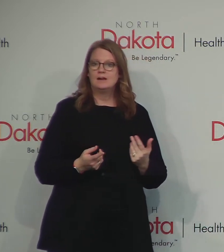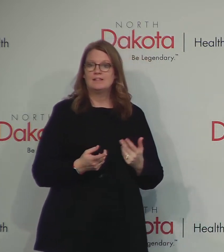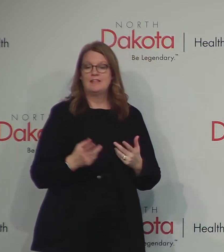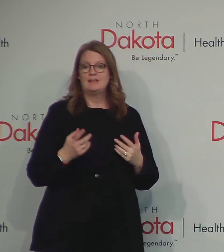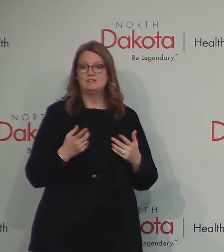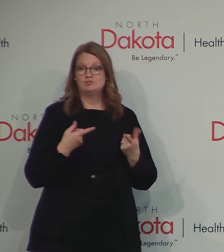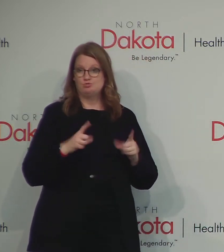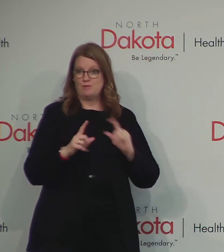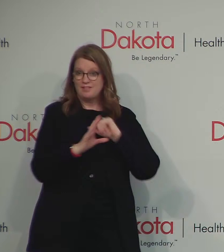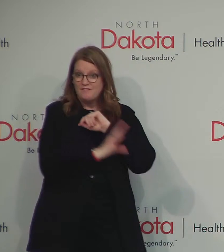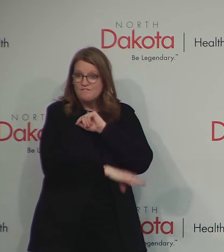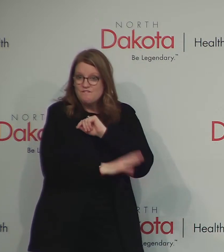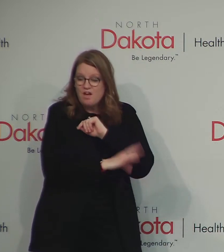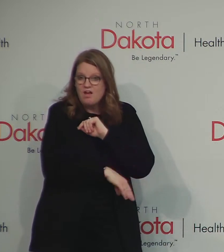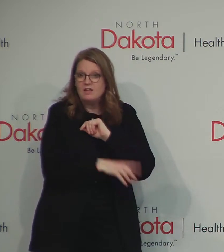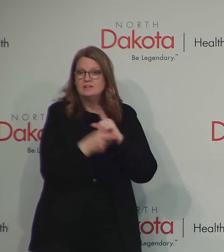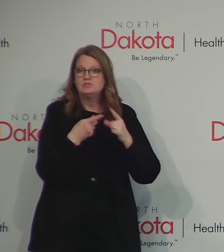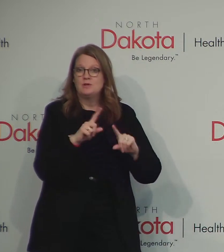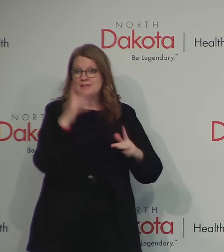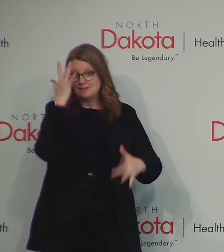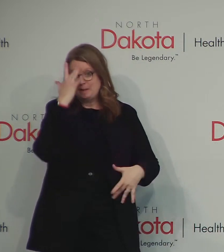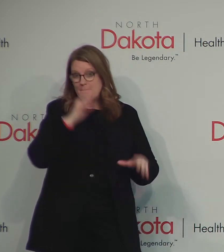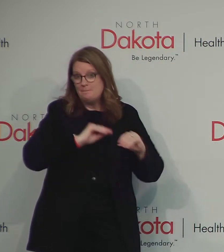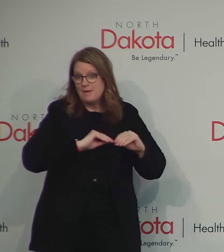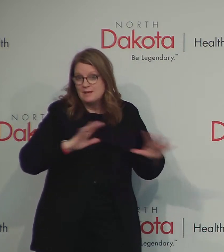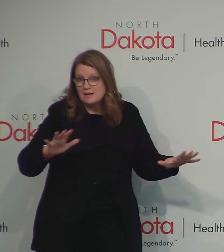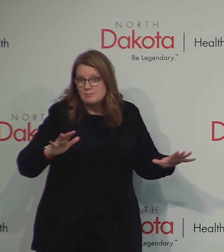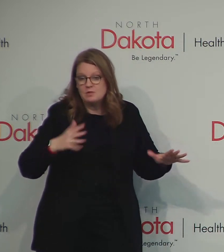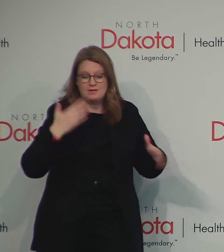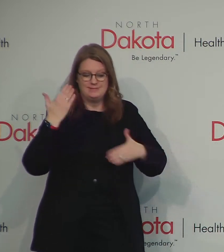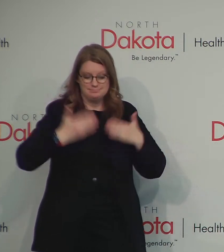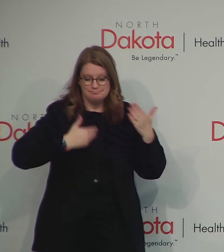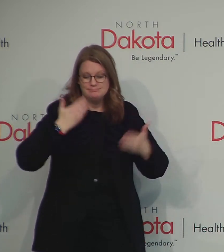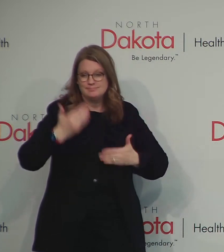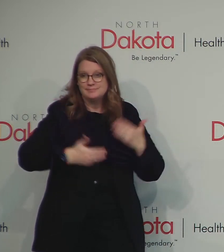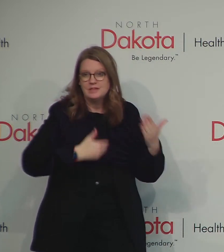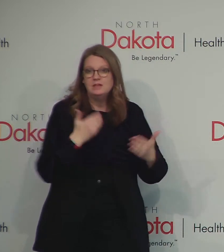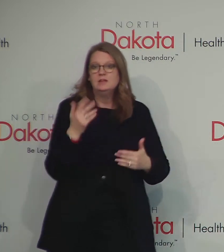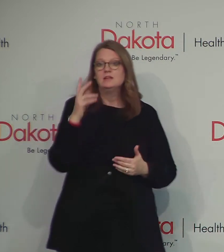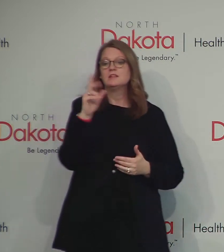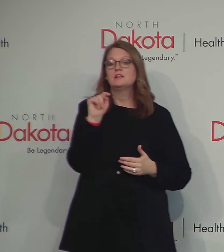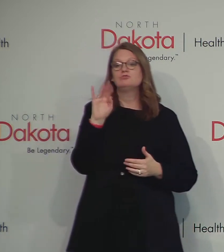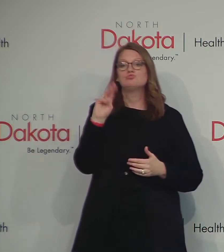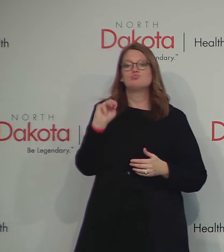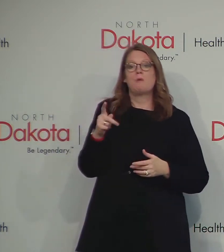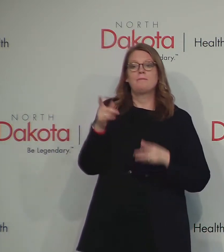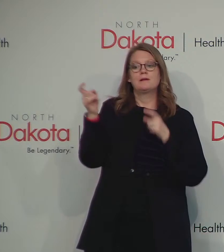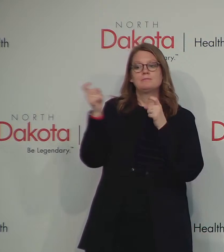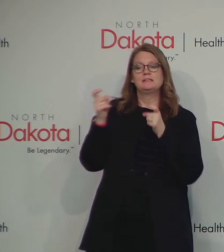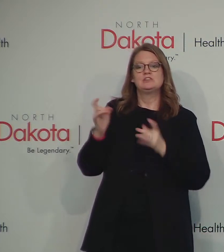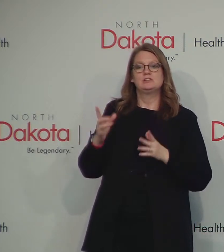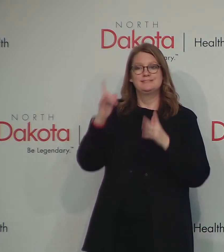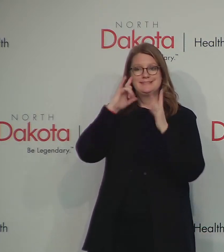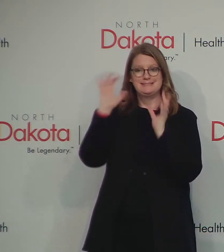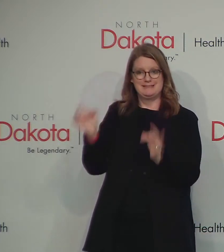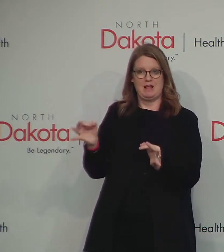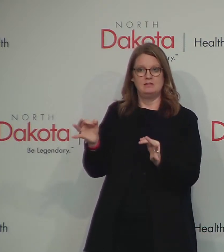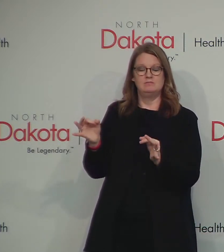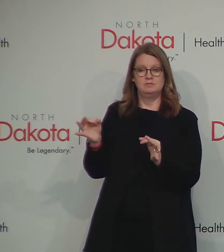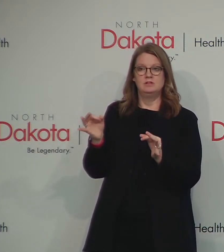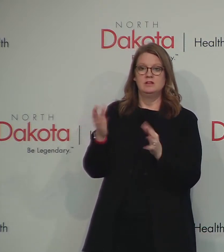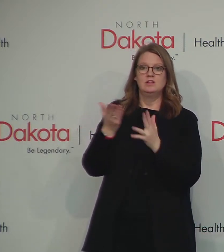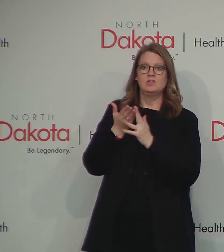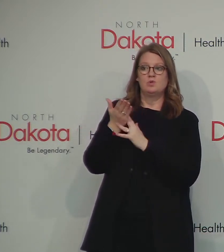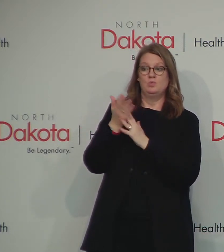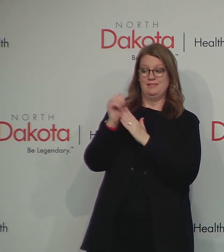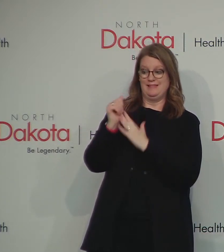fall, during the pandemic, when things were heating up, the Trump administration made a decision nationally through the